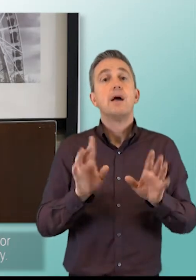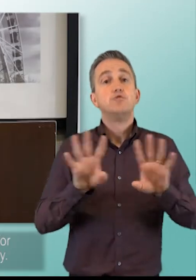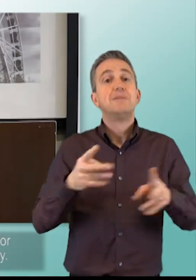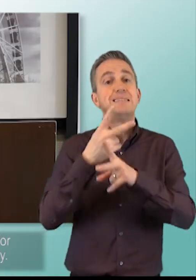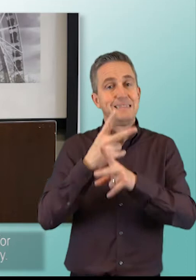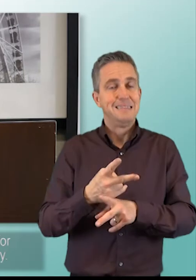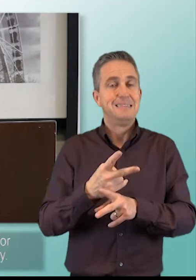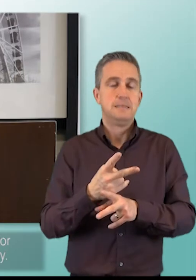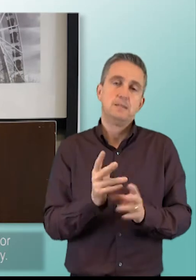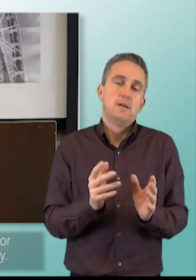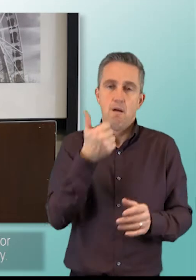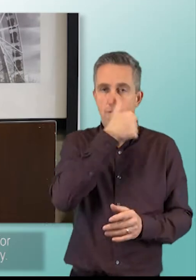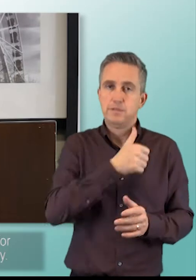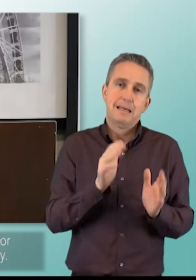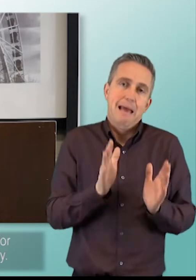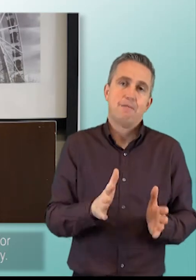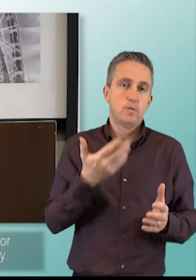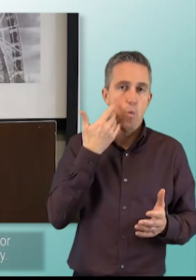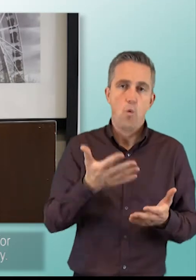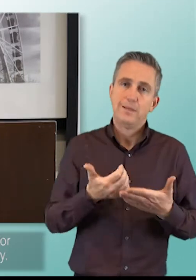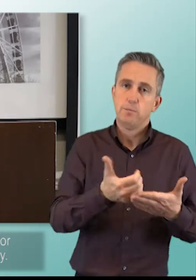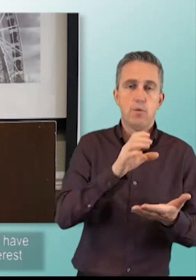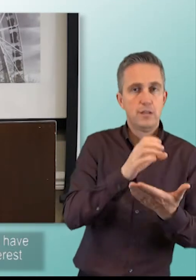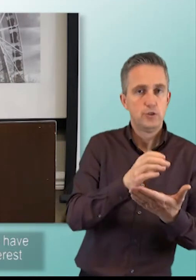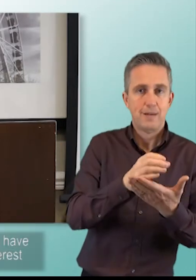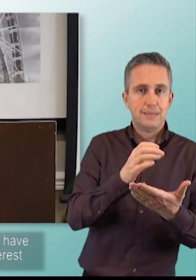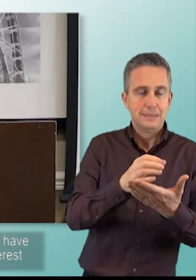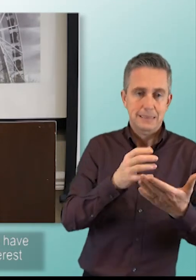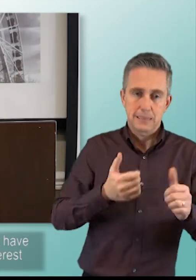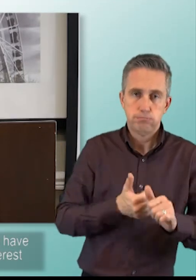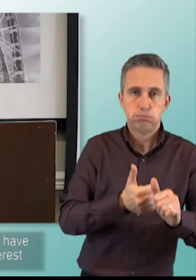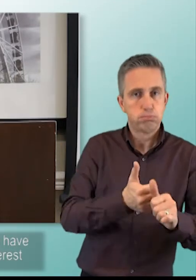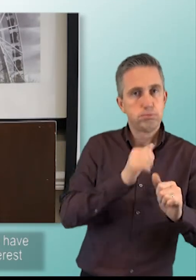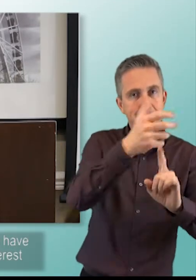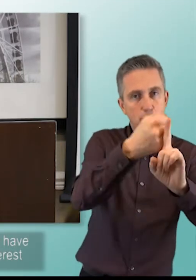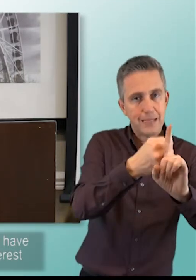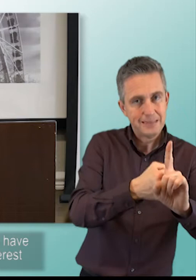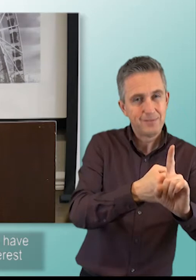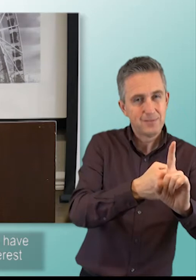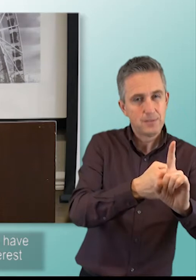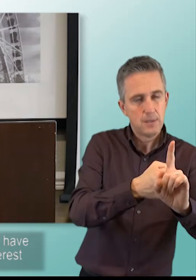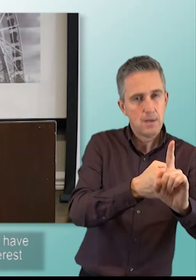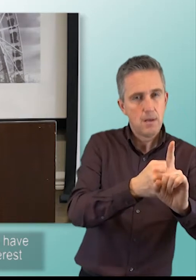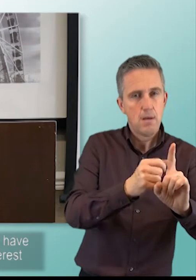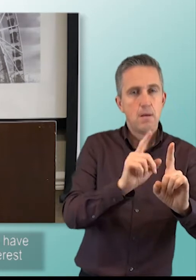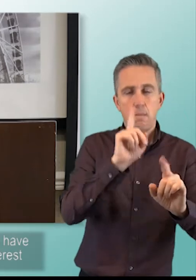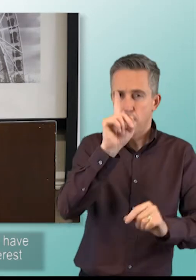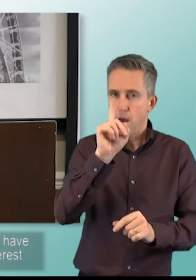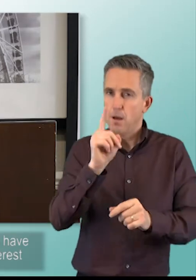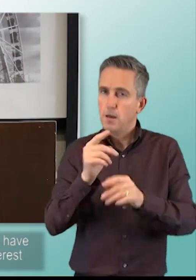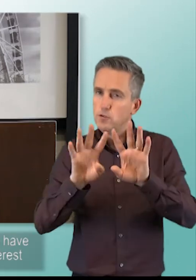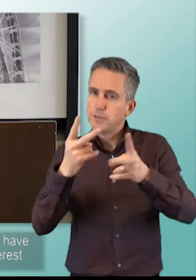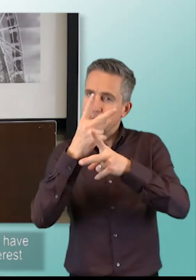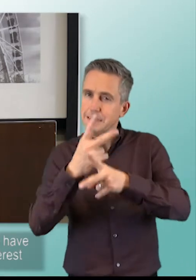with the duty for trustees to always act in the interests of the charity, okay? But there's a more specific requirement that you have to really, trustees